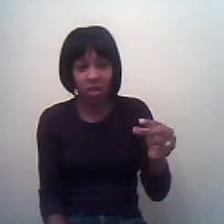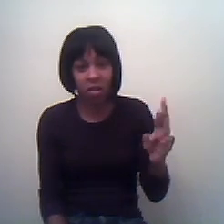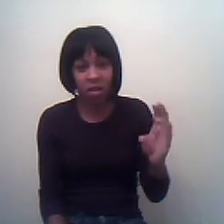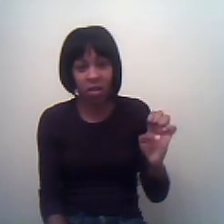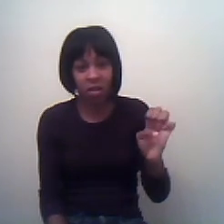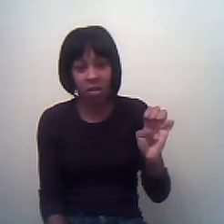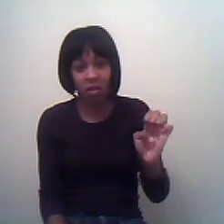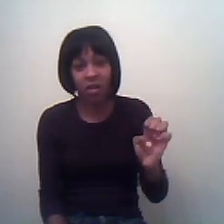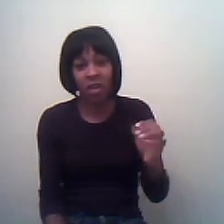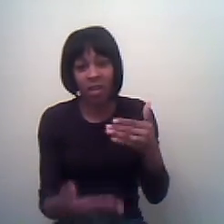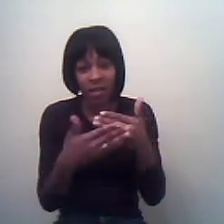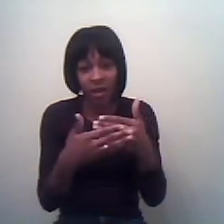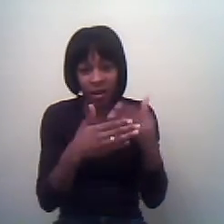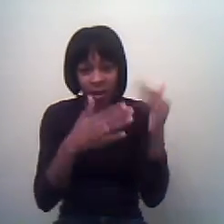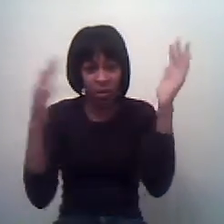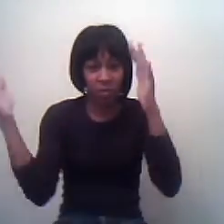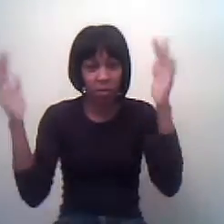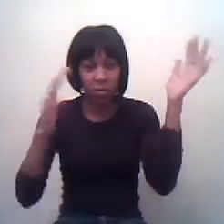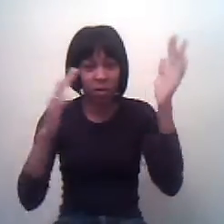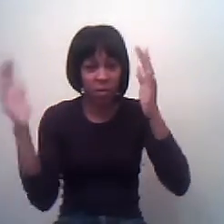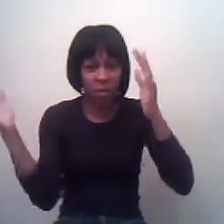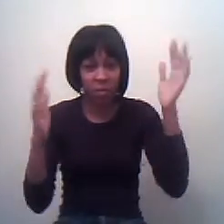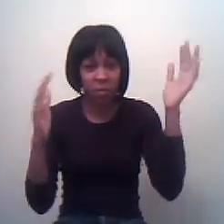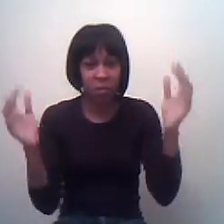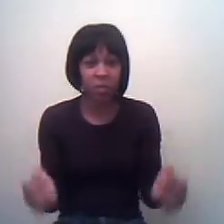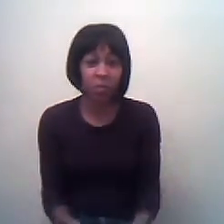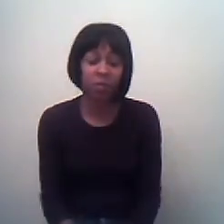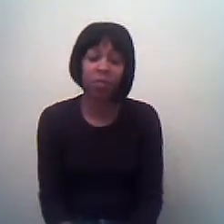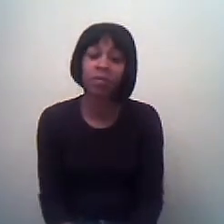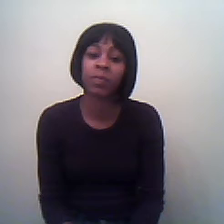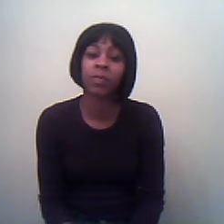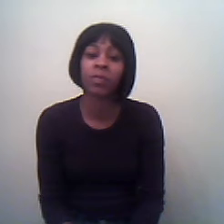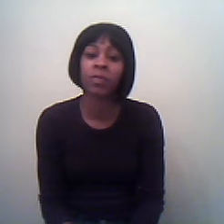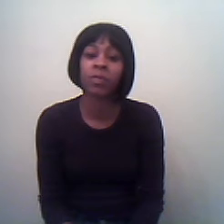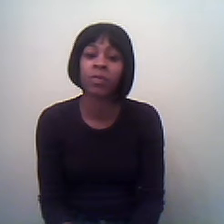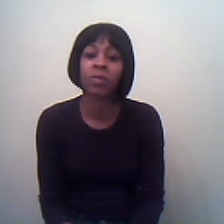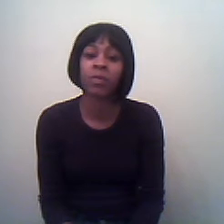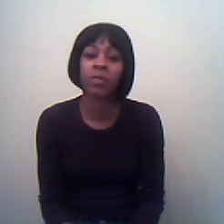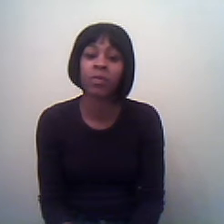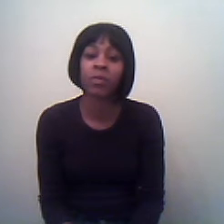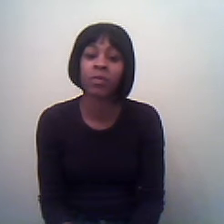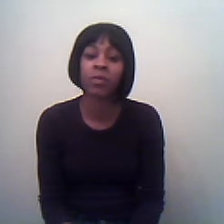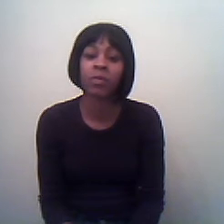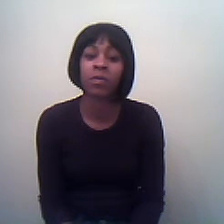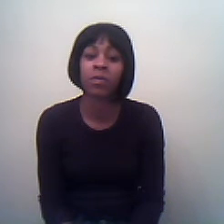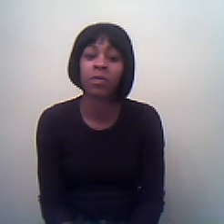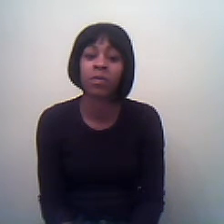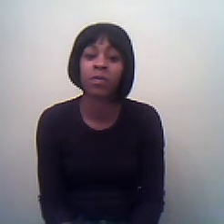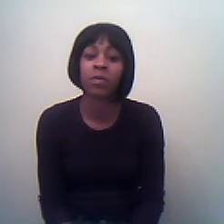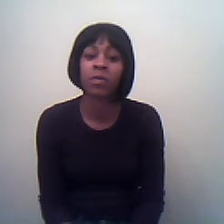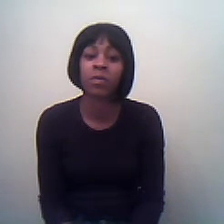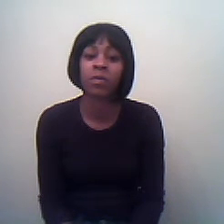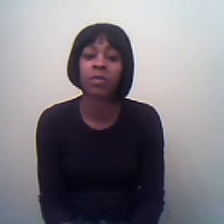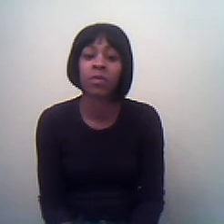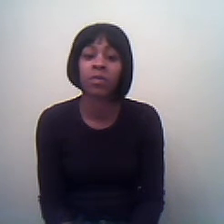So I'll sail as close as I can, or 35 degrees, on a course for as long as I